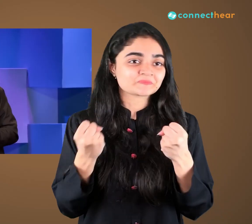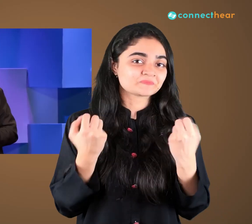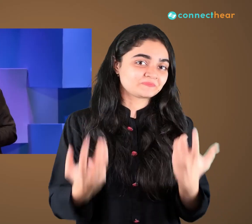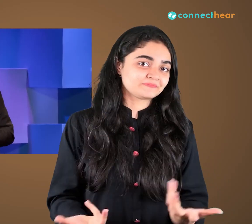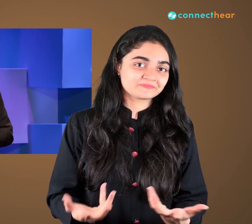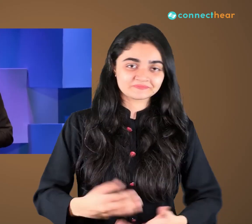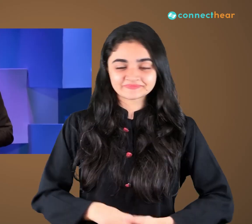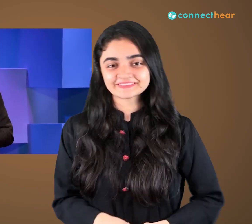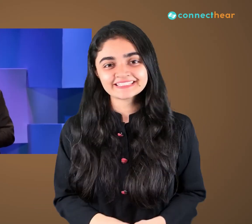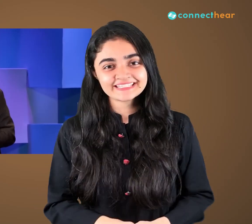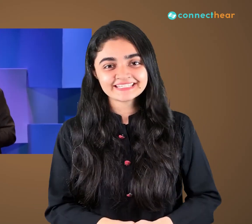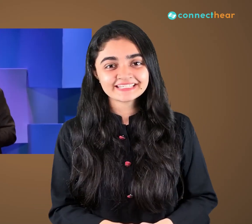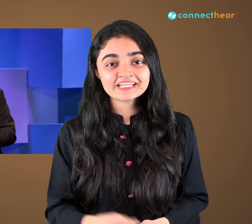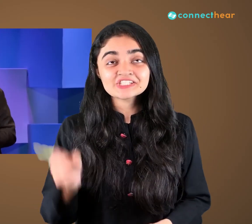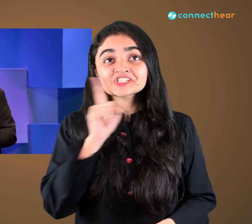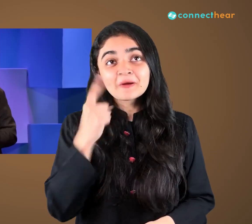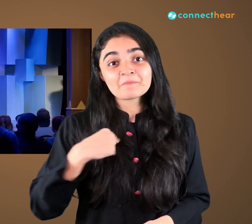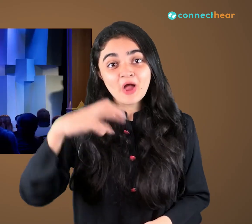good.